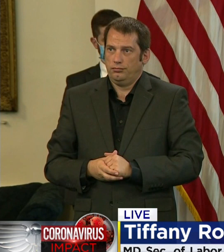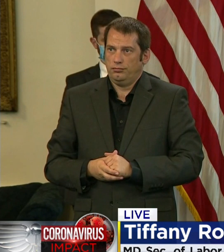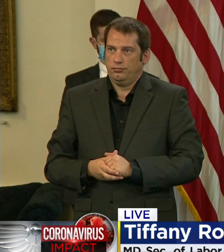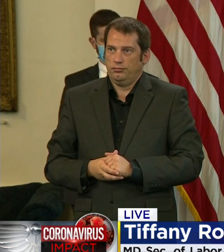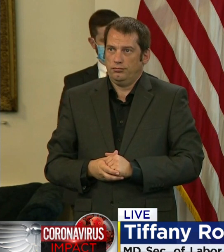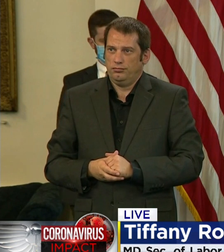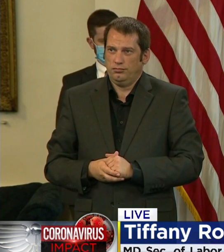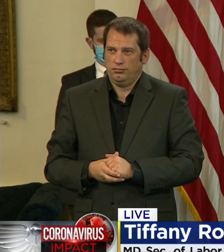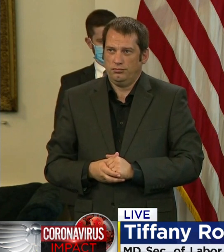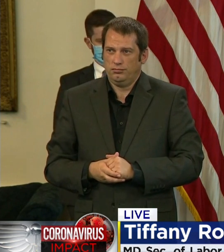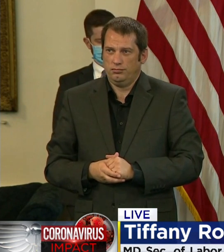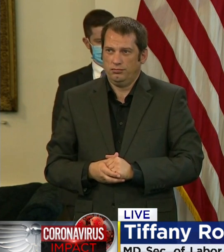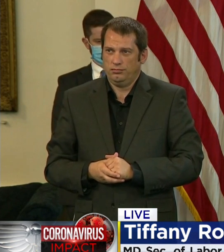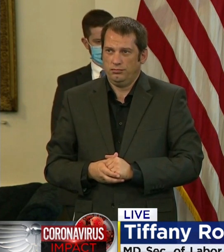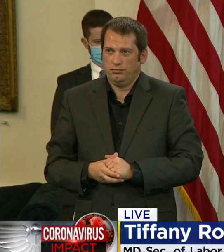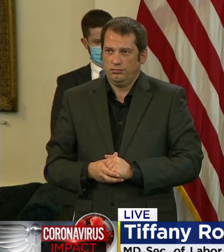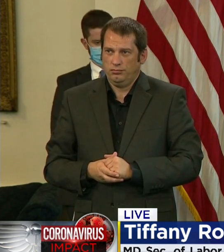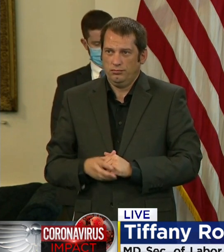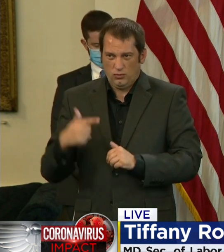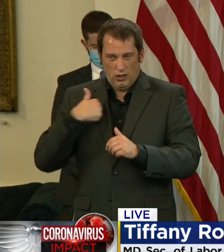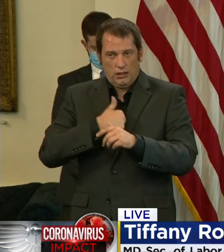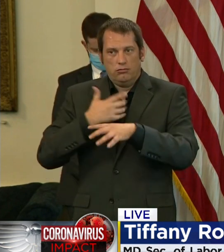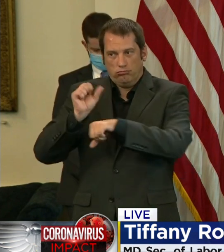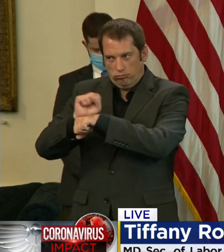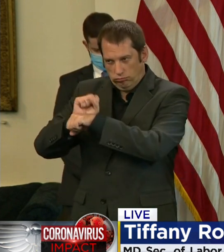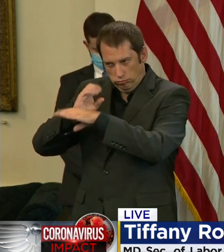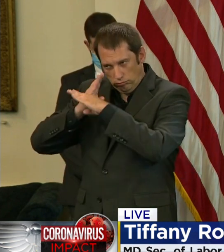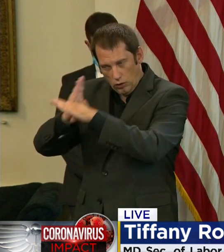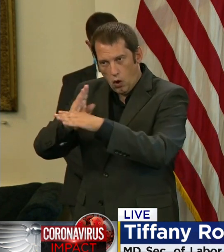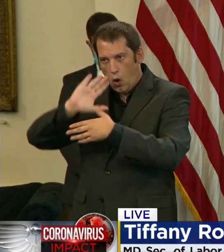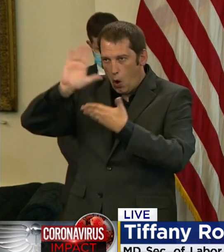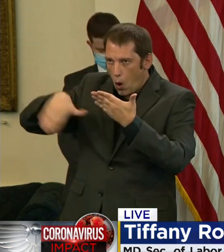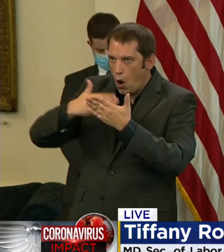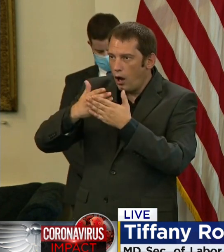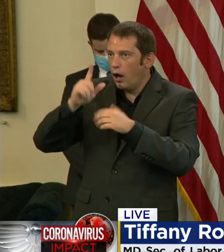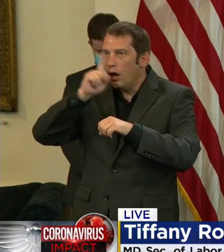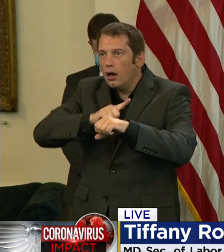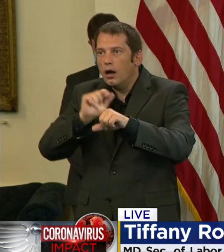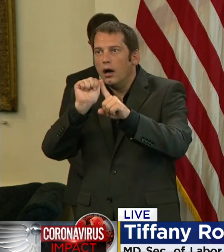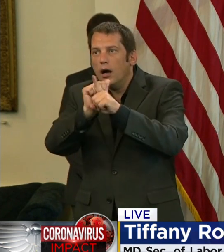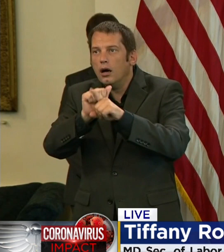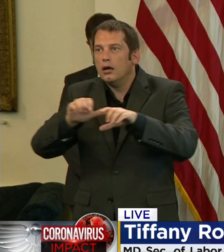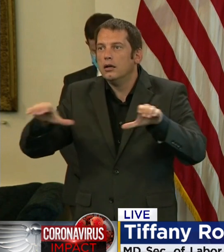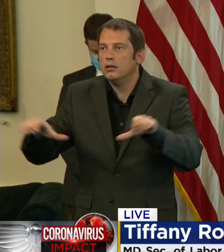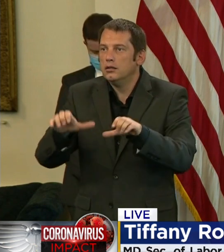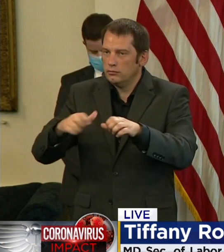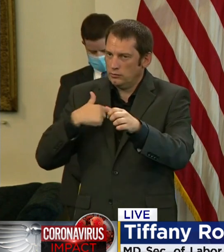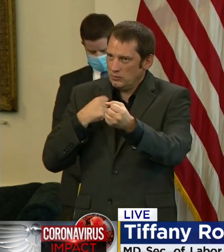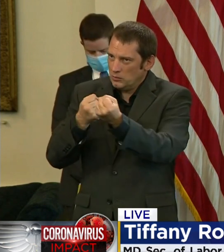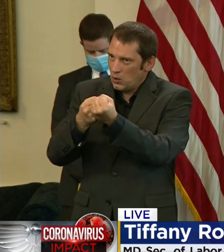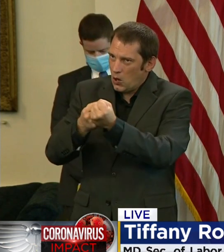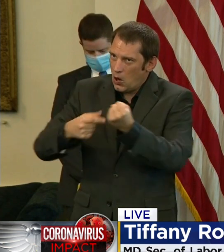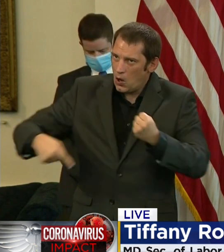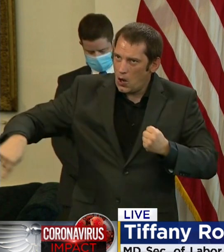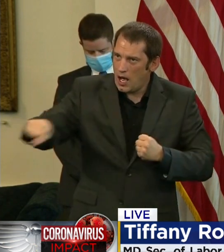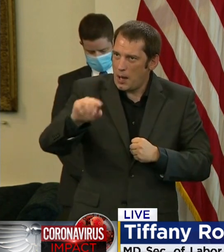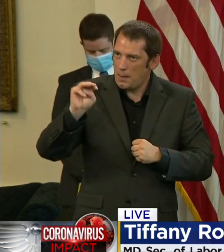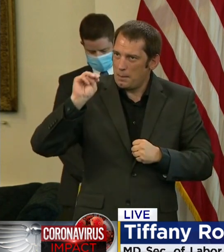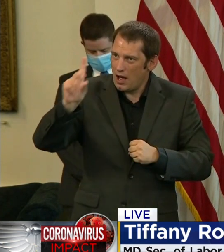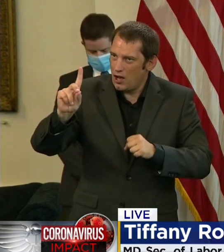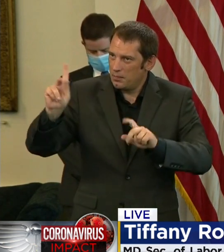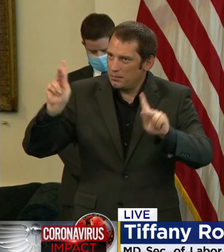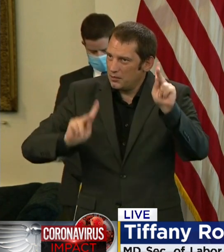helping Marylanders through this pandemic, which means ensuring that all eligible claimants get the benefits they deserve as quickly as possible,